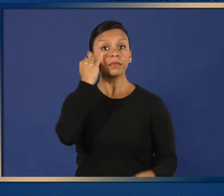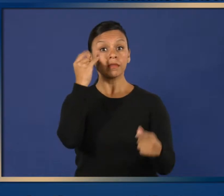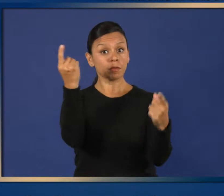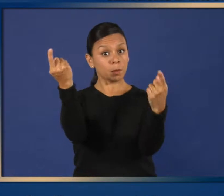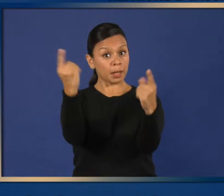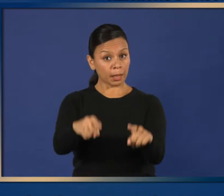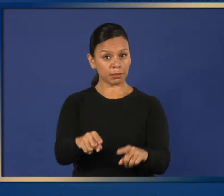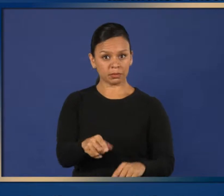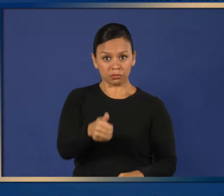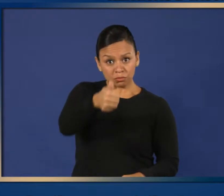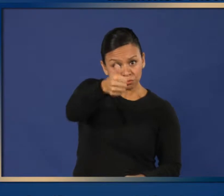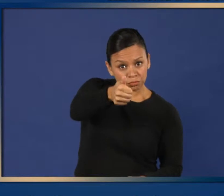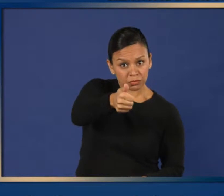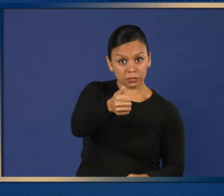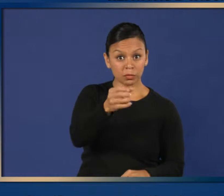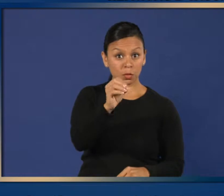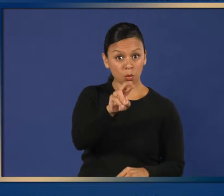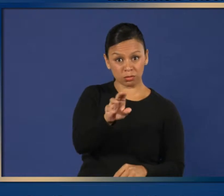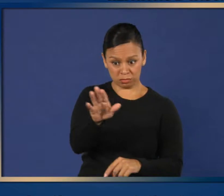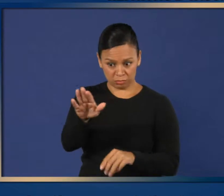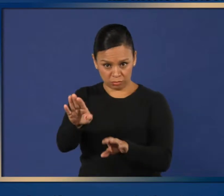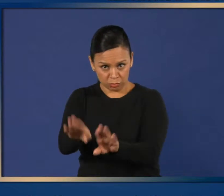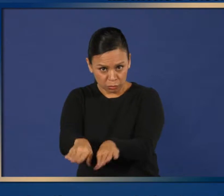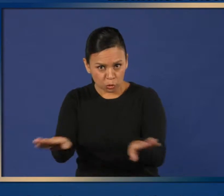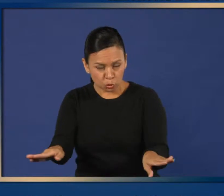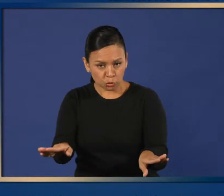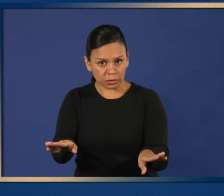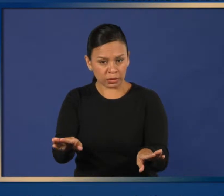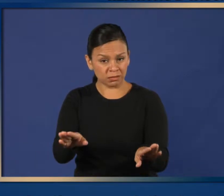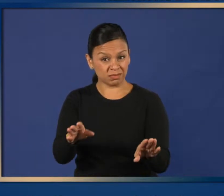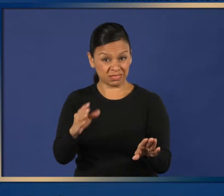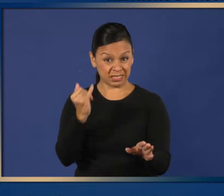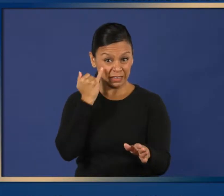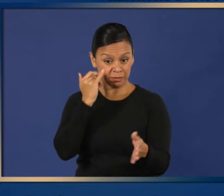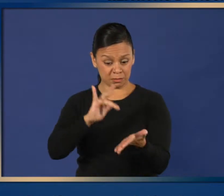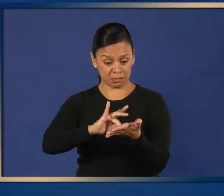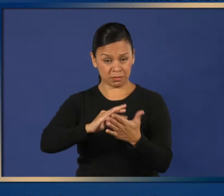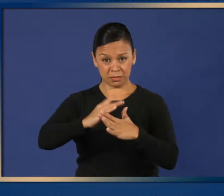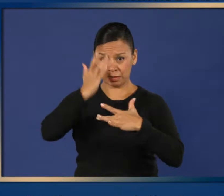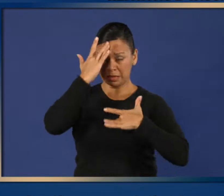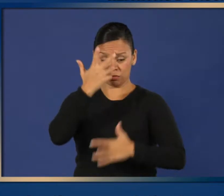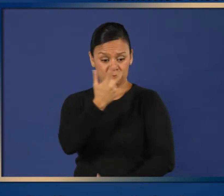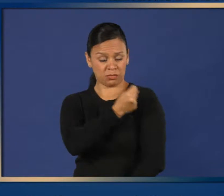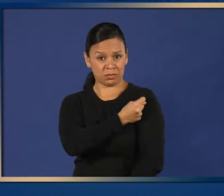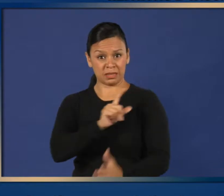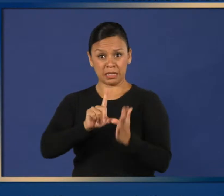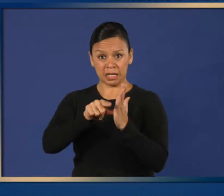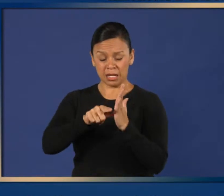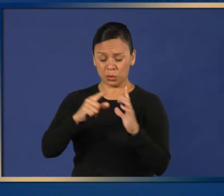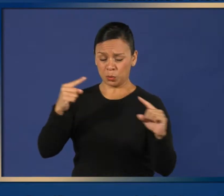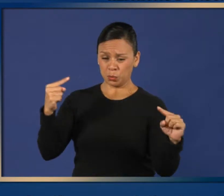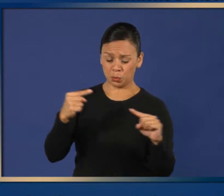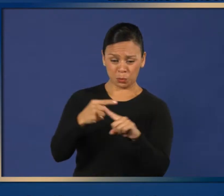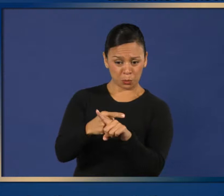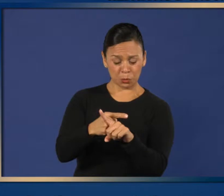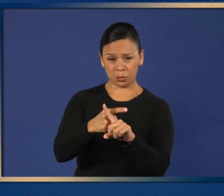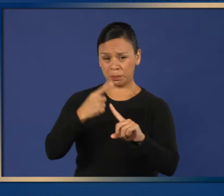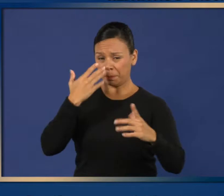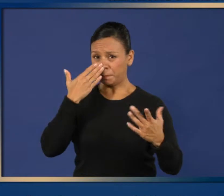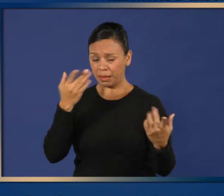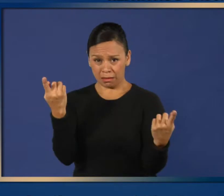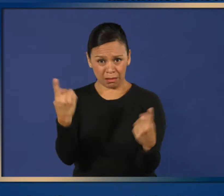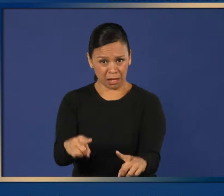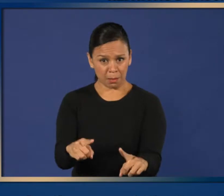In the event that you or your child has a serious reaction to a vaccine, a federal program has